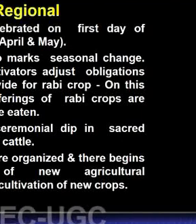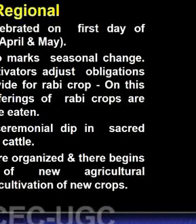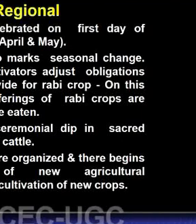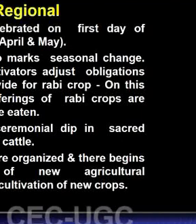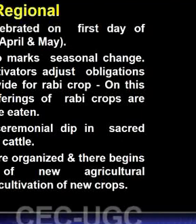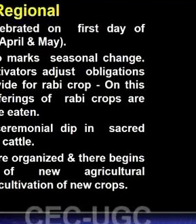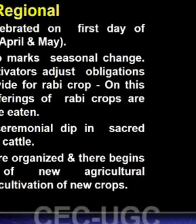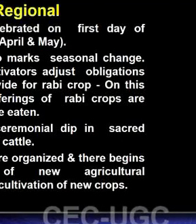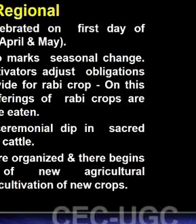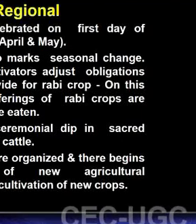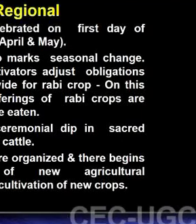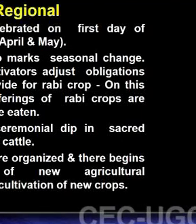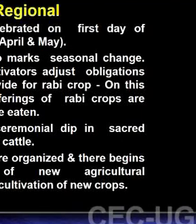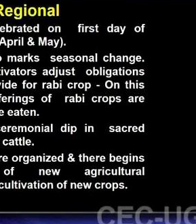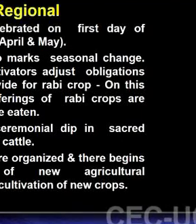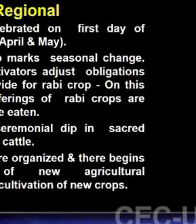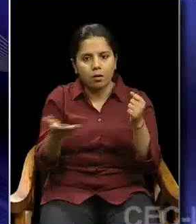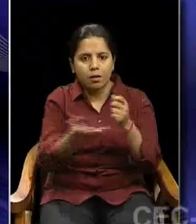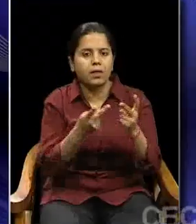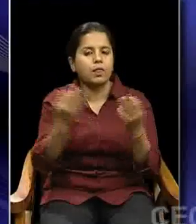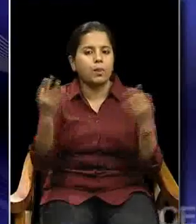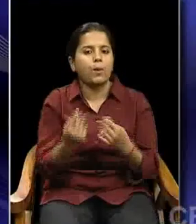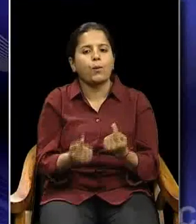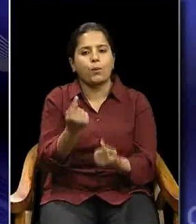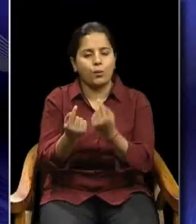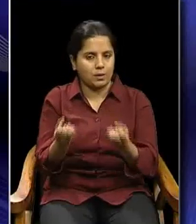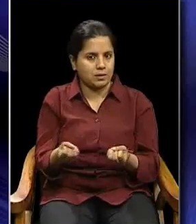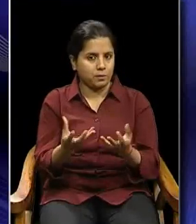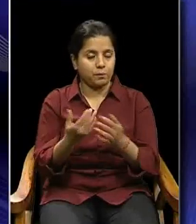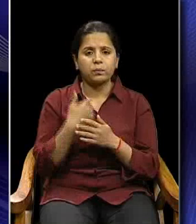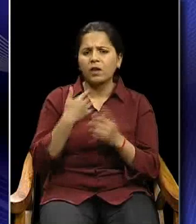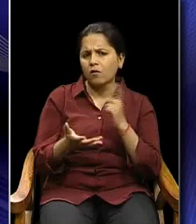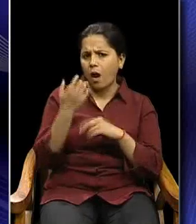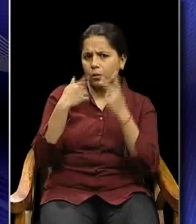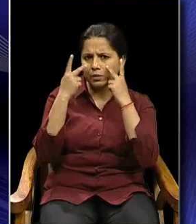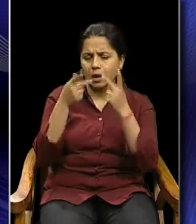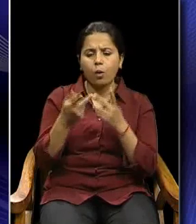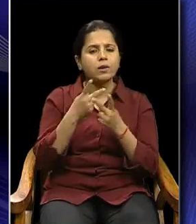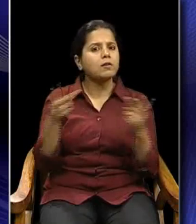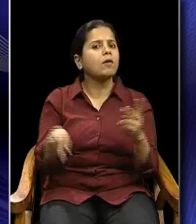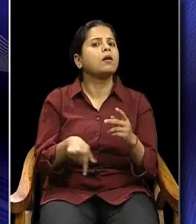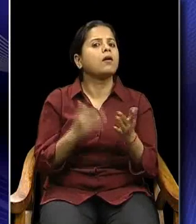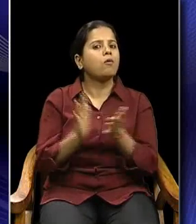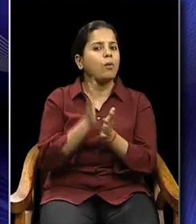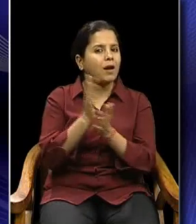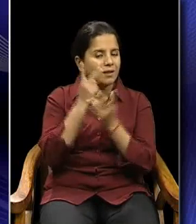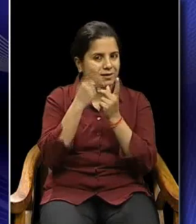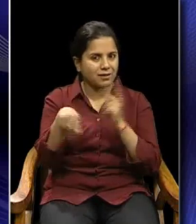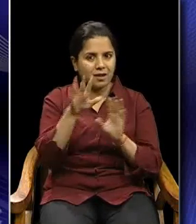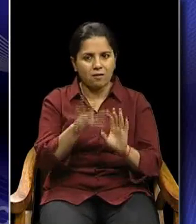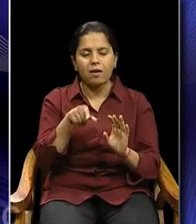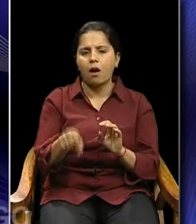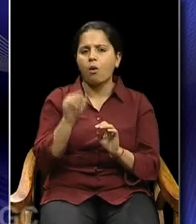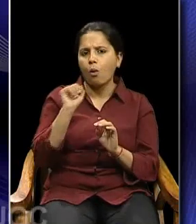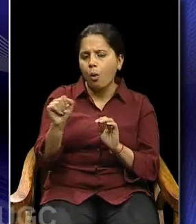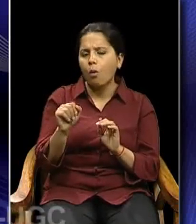agricultural implements for the cultivation of new crops. So we find that how different festivals, they have different kinds of appeal